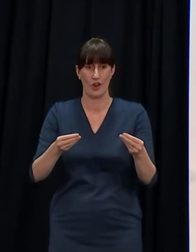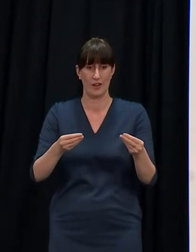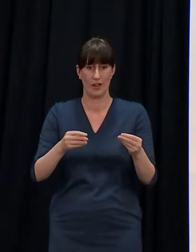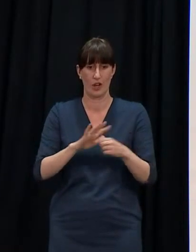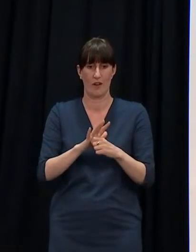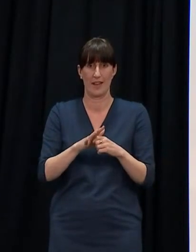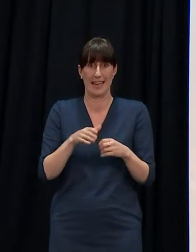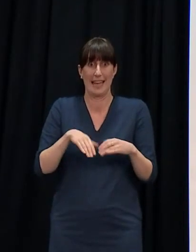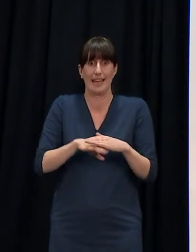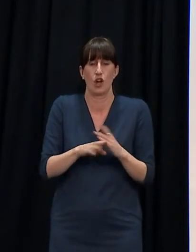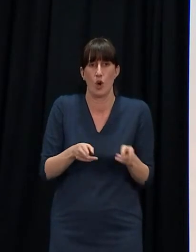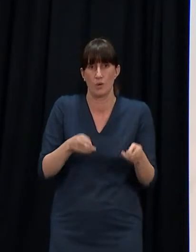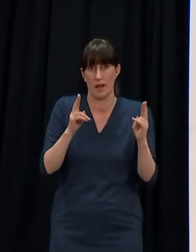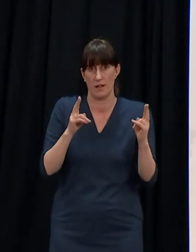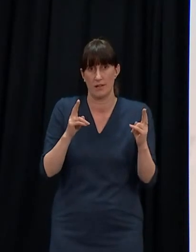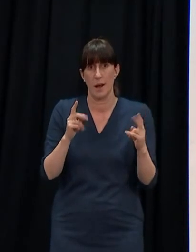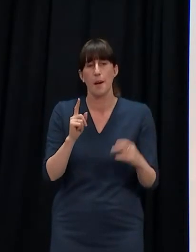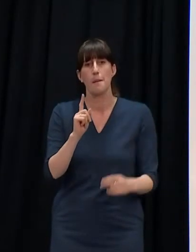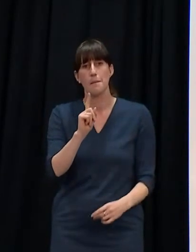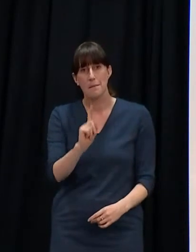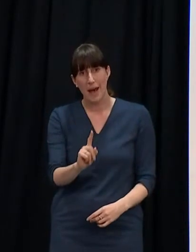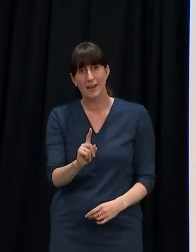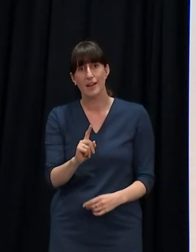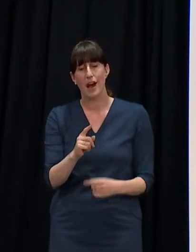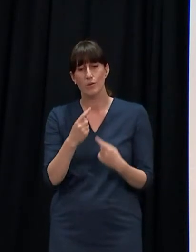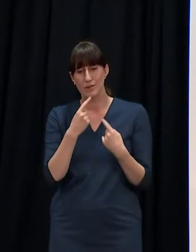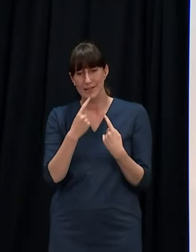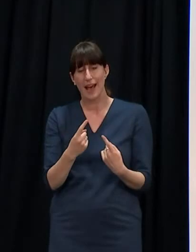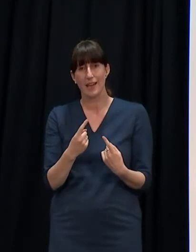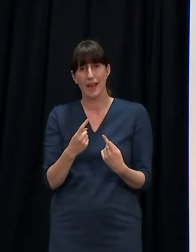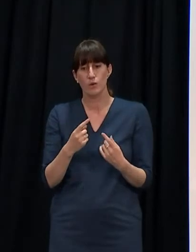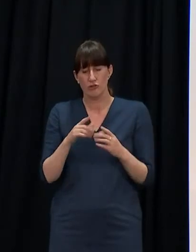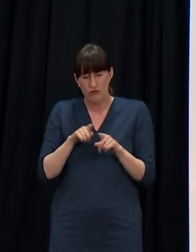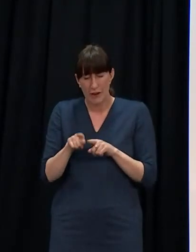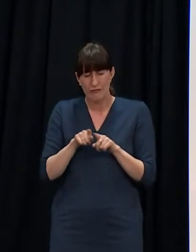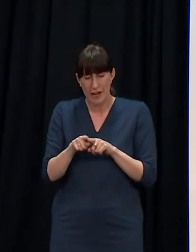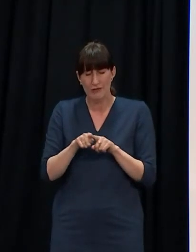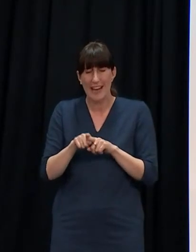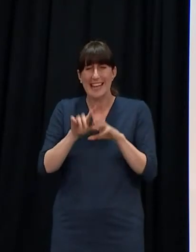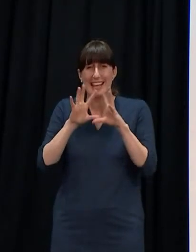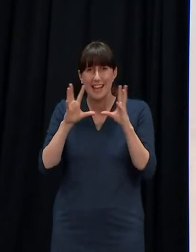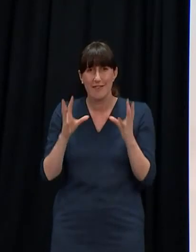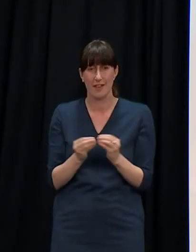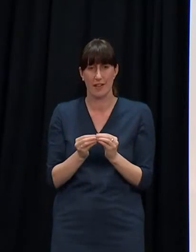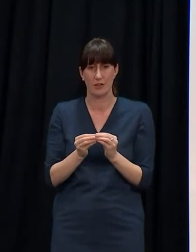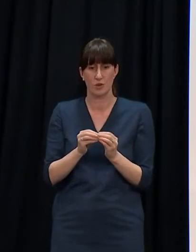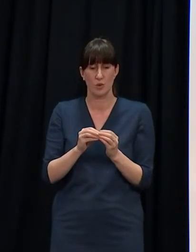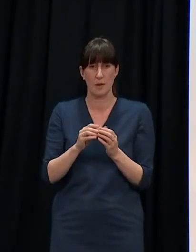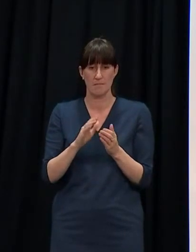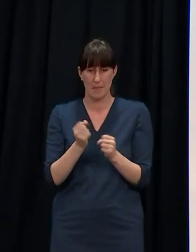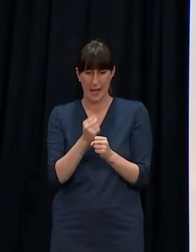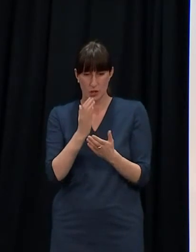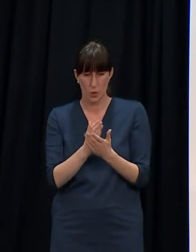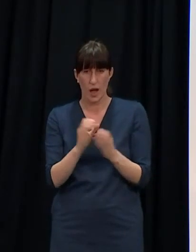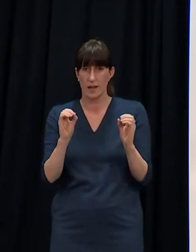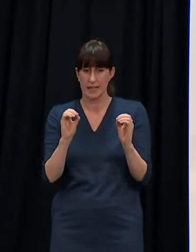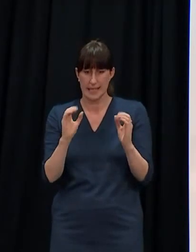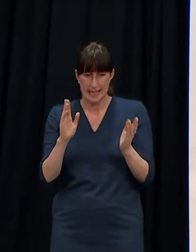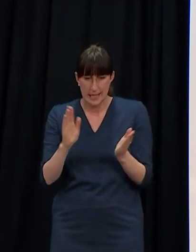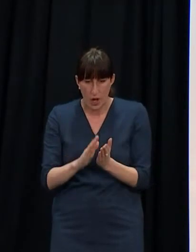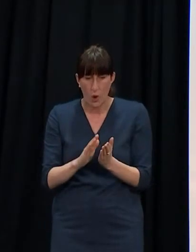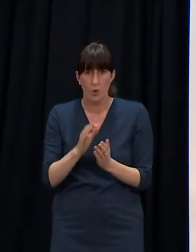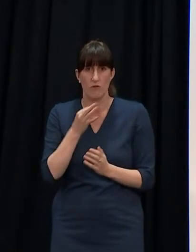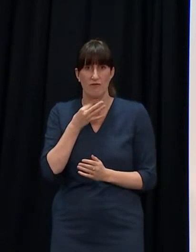do absolutely everything we can to remediate and remove any risks that we can see, and whenever an incident happens, we